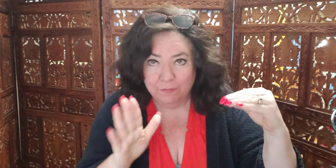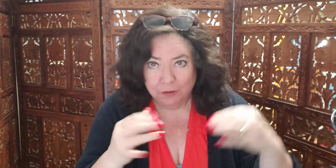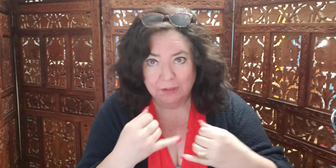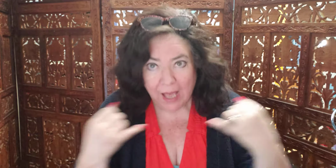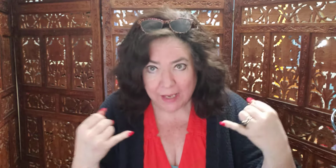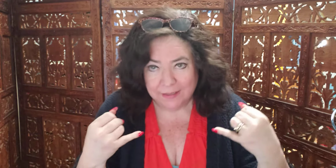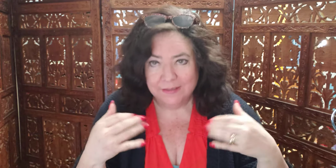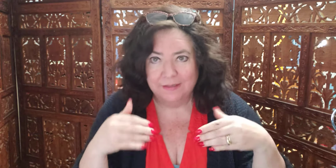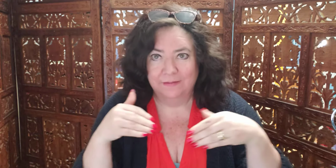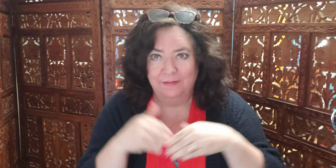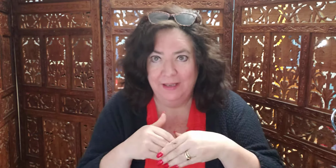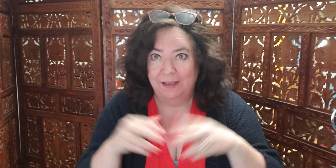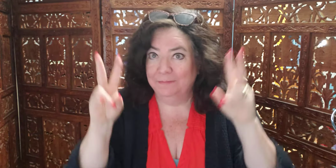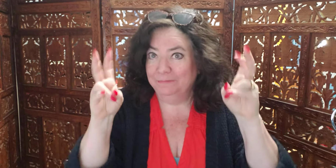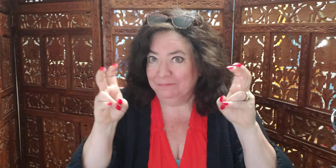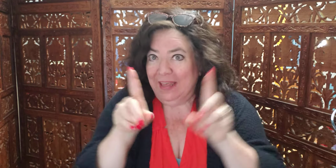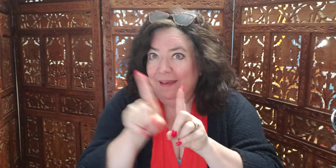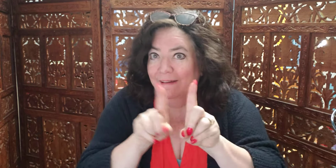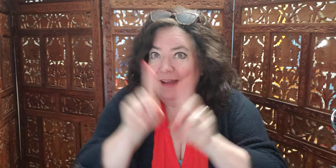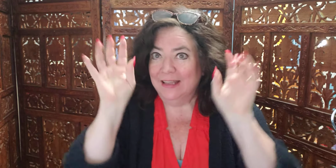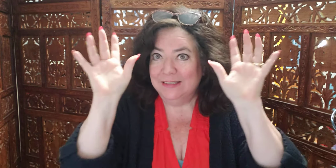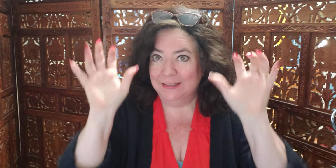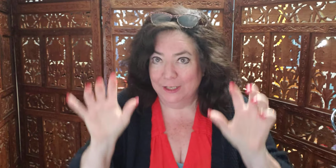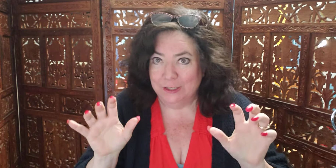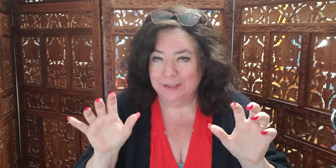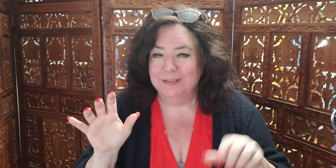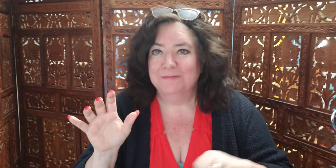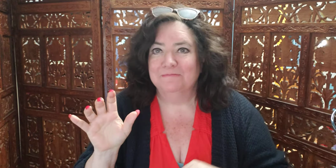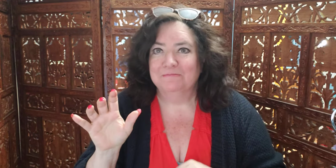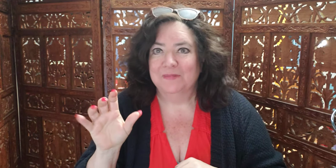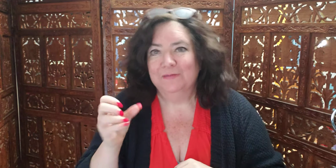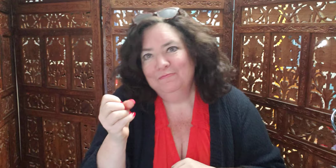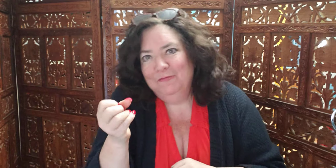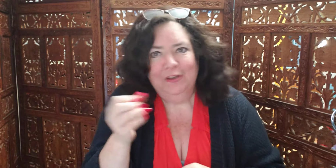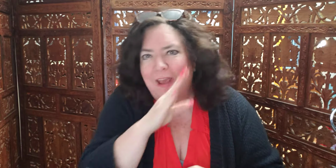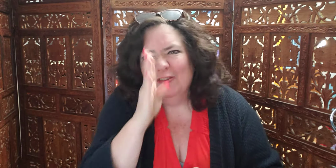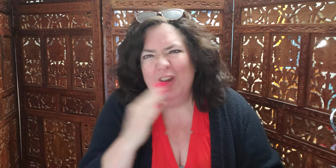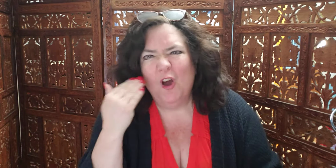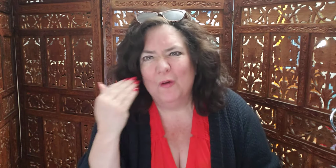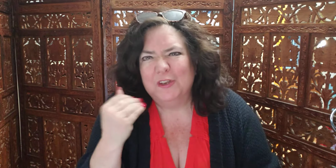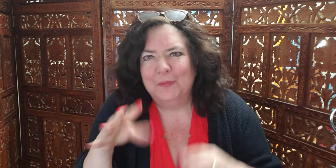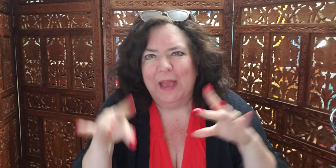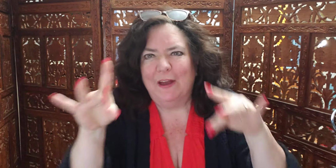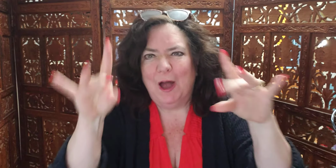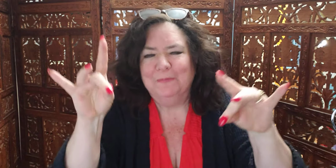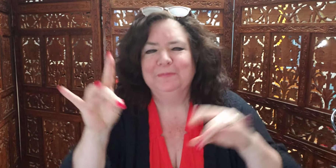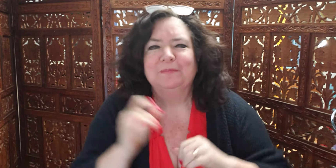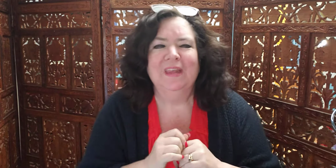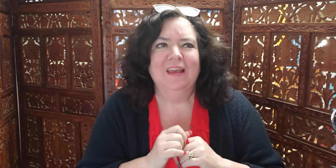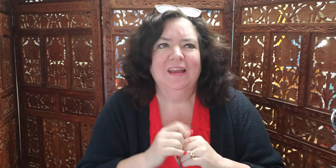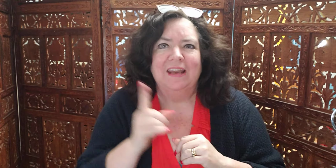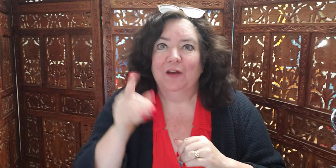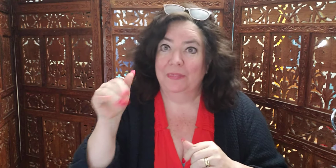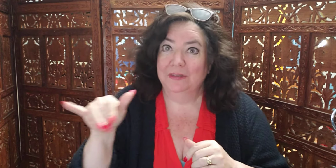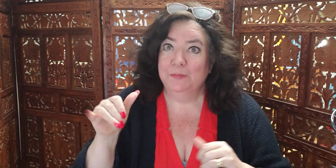your lines in Constellations. You never know what you'll pick up. Now, this